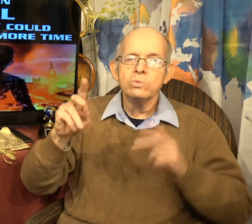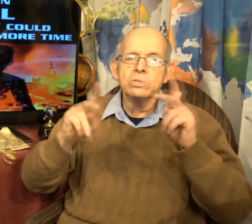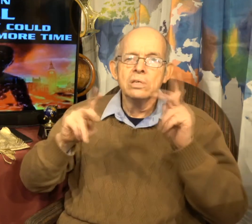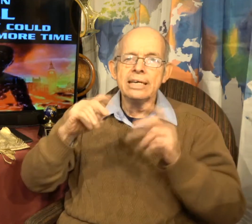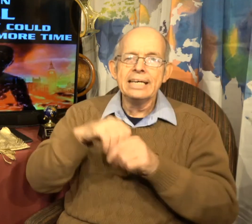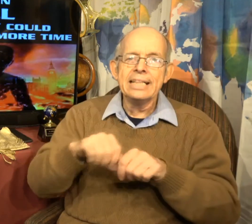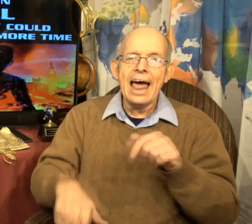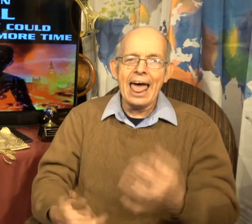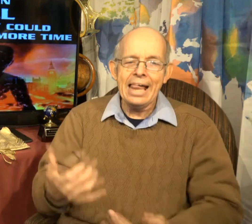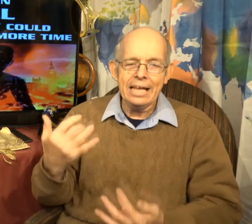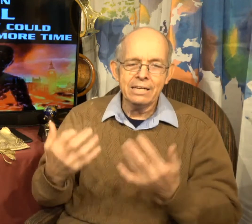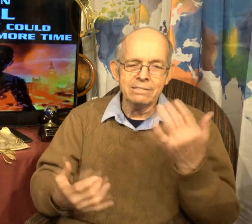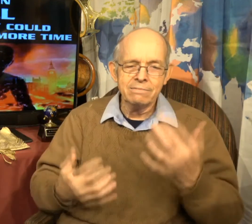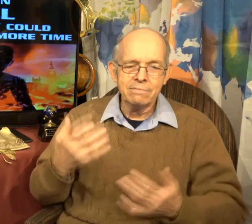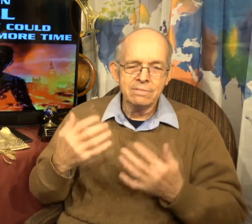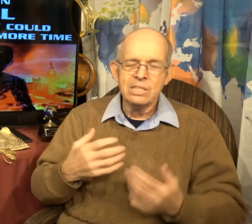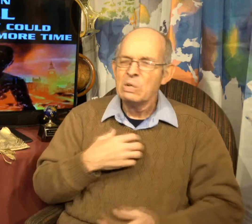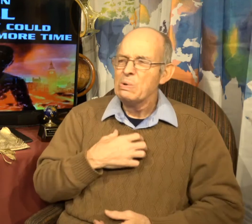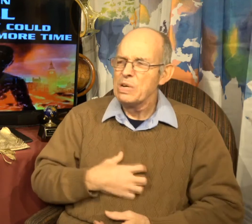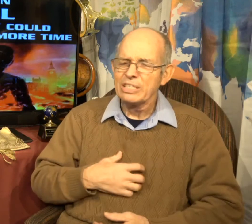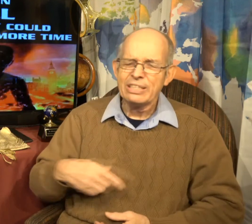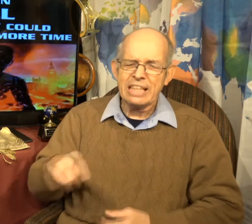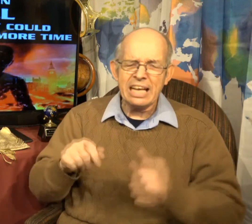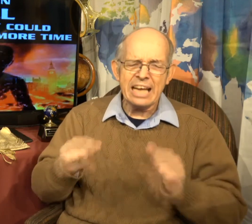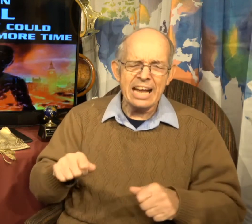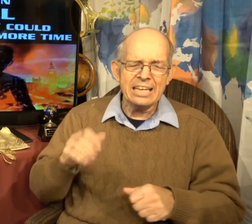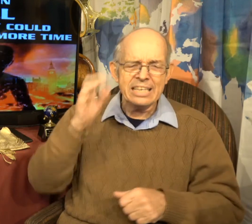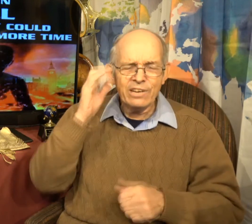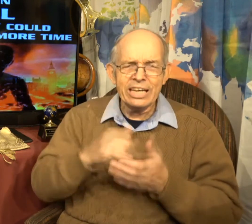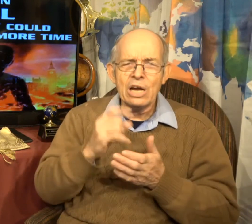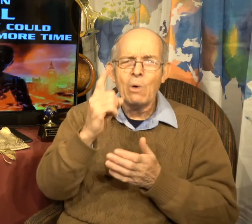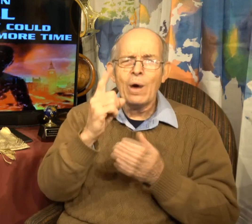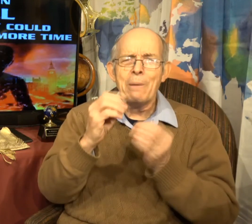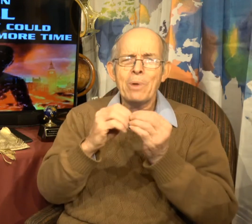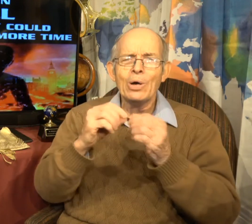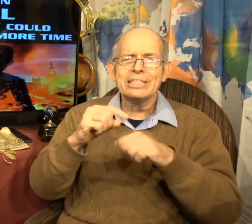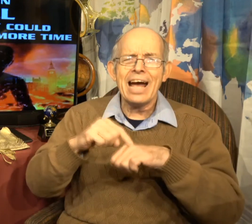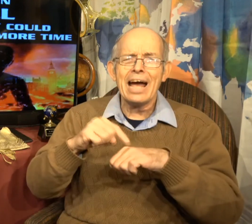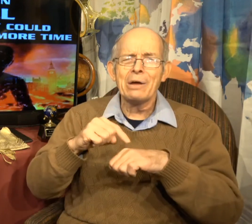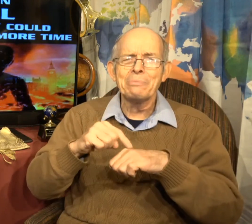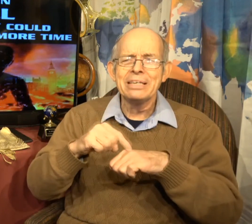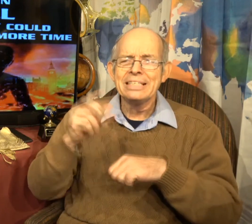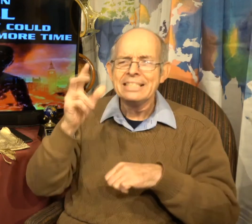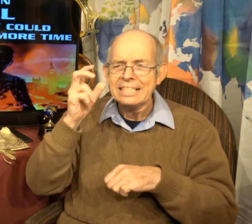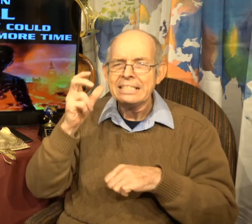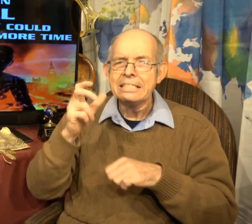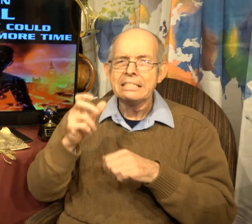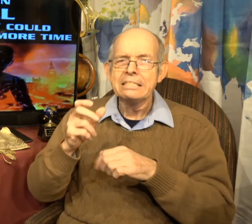Those in hell wish they can hear it one more time.